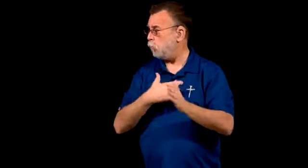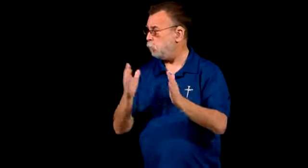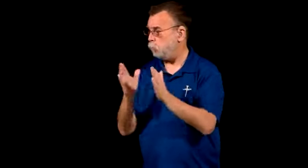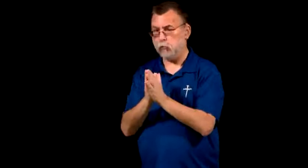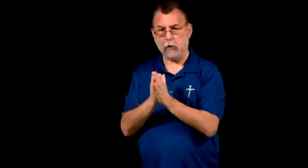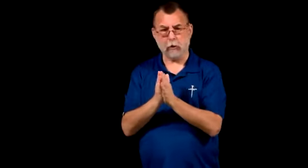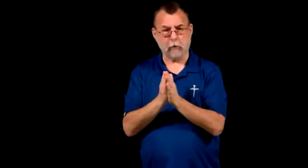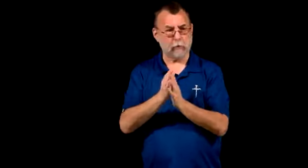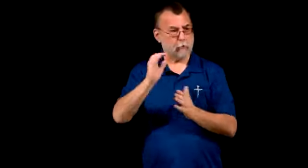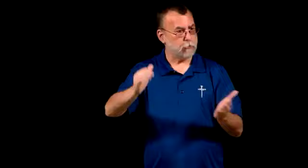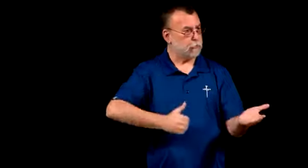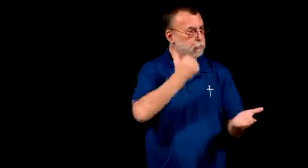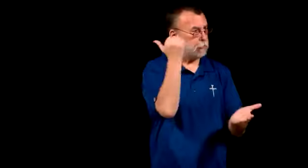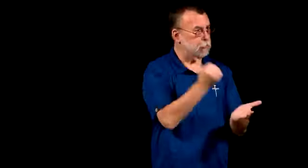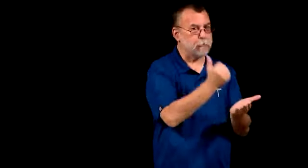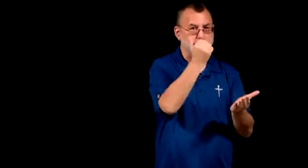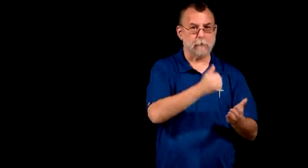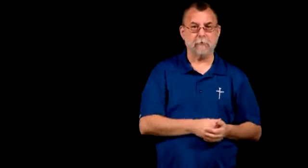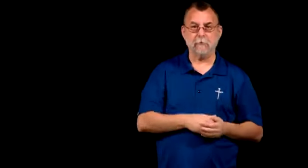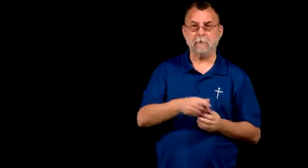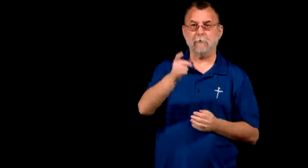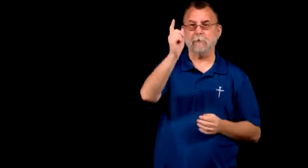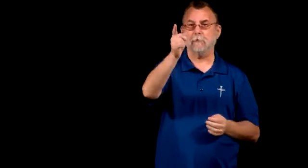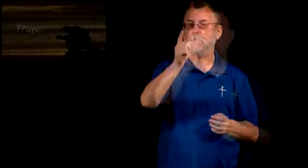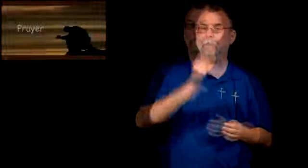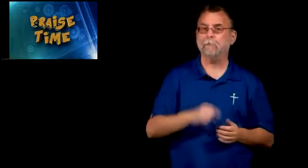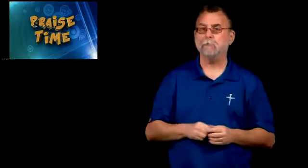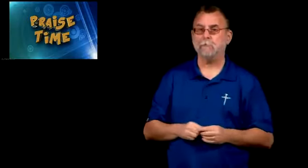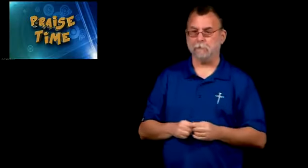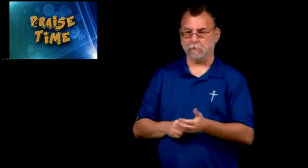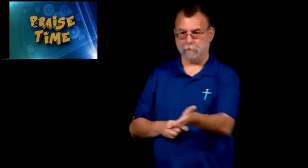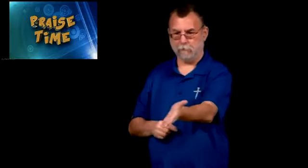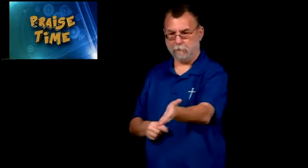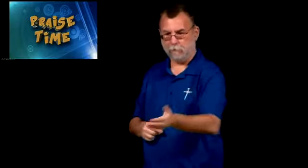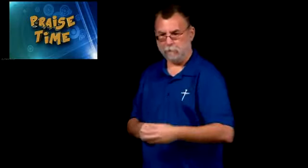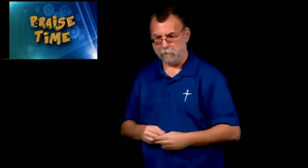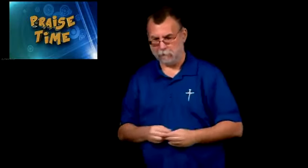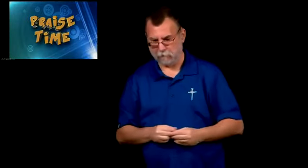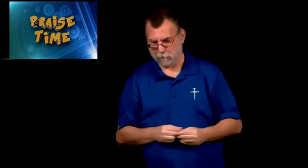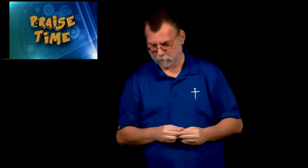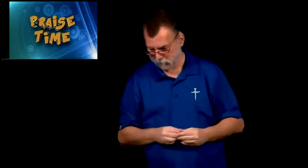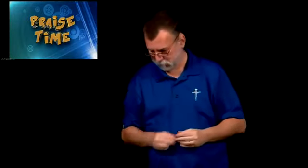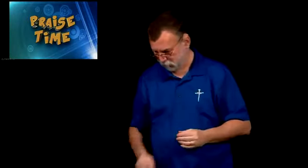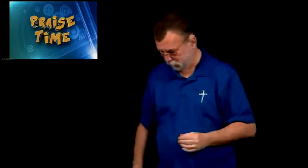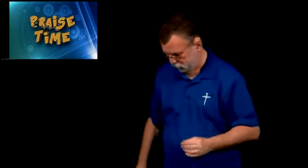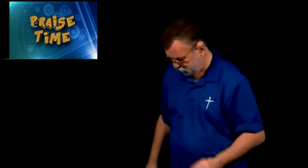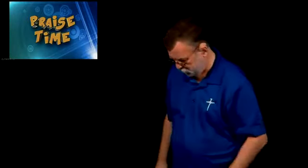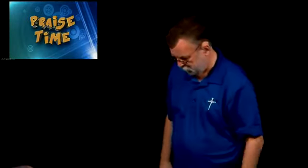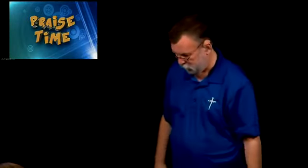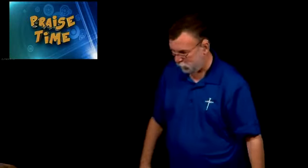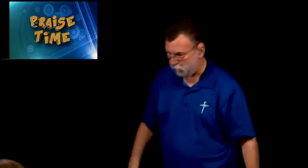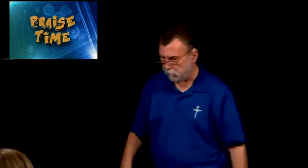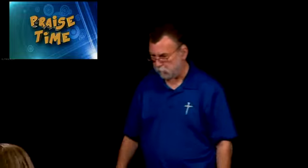In Jesus' name we pray. Amen. And it is time to praise.